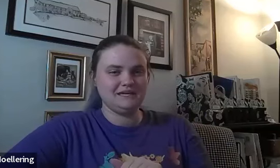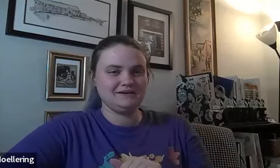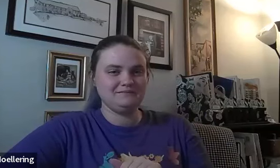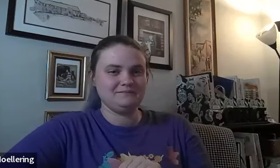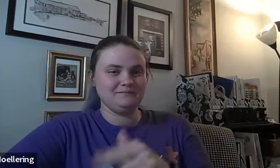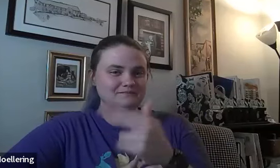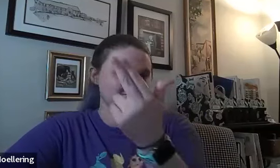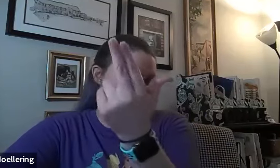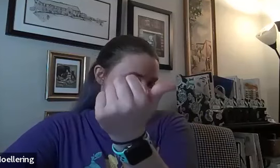be